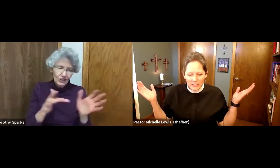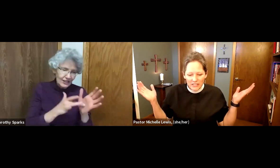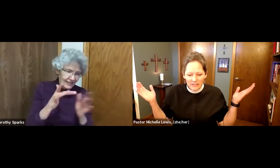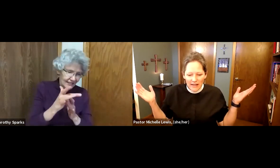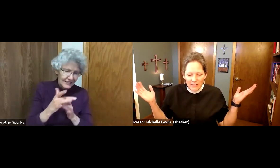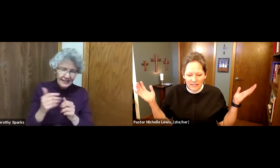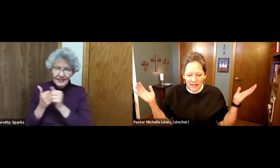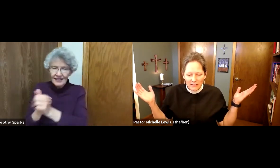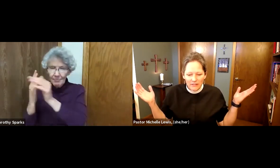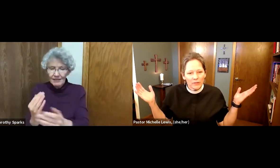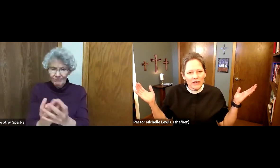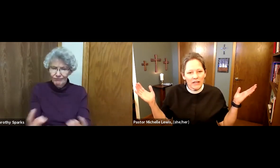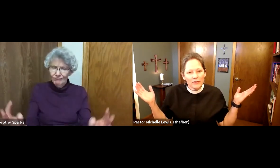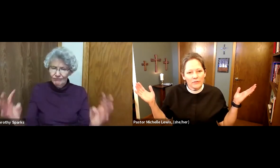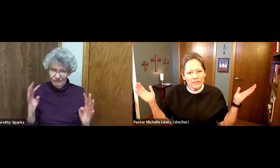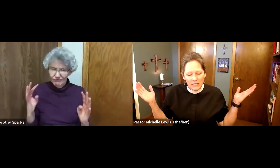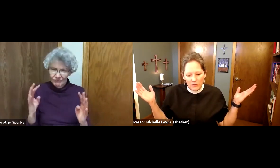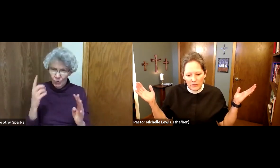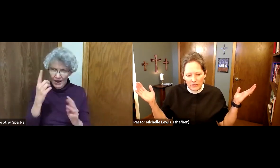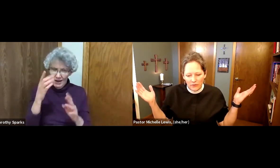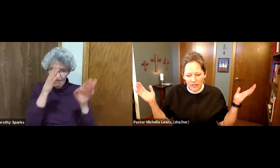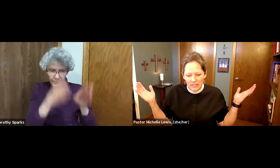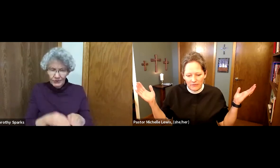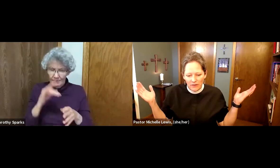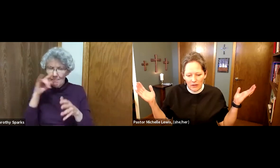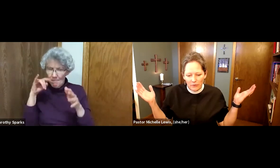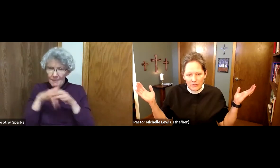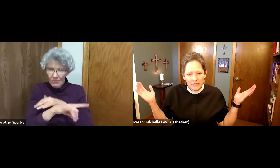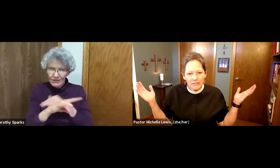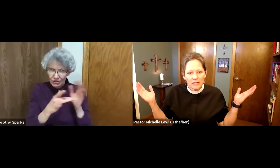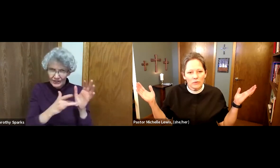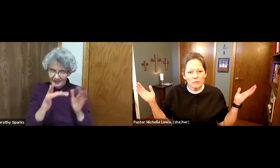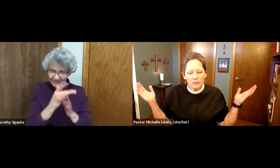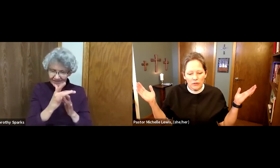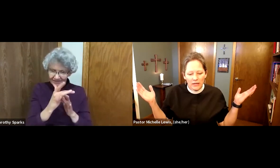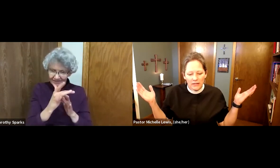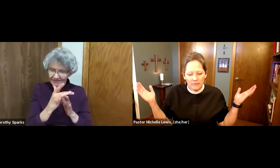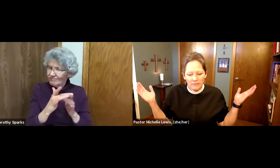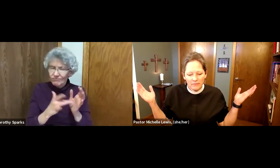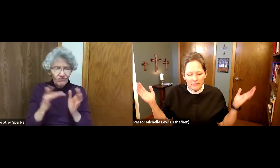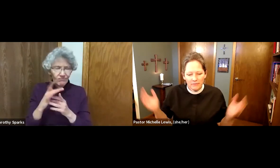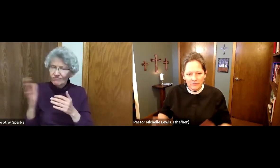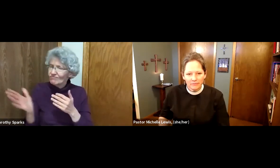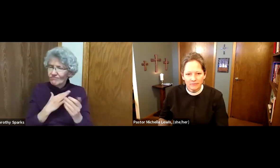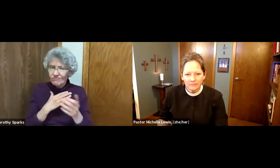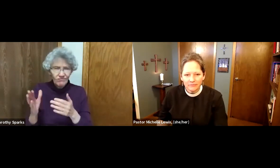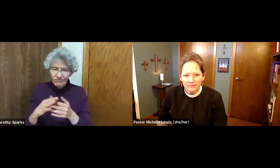On Jesus' last night, when he gathered to eat with his friends and followers, he was betrayed.